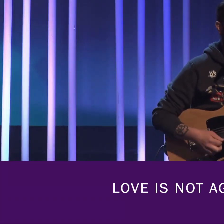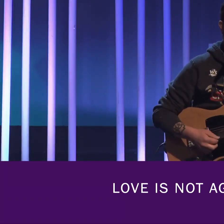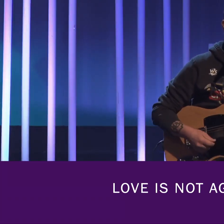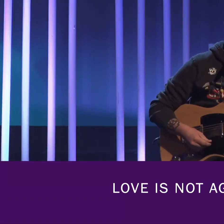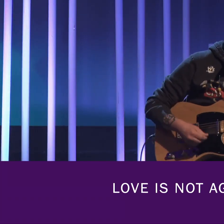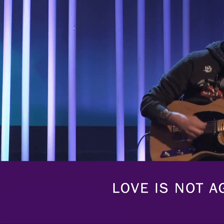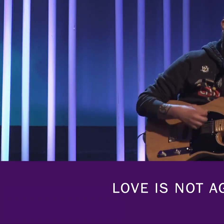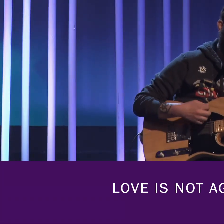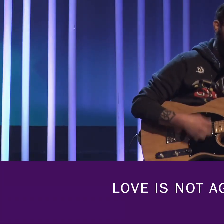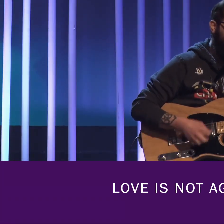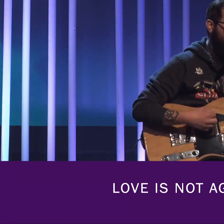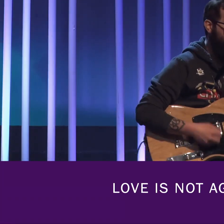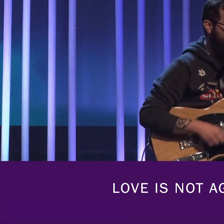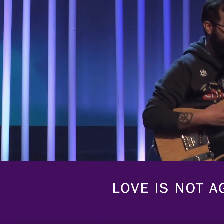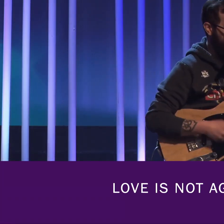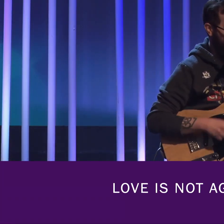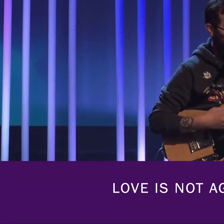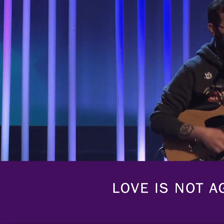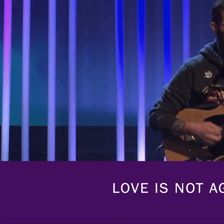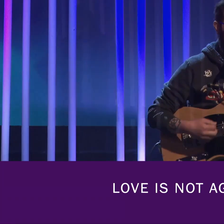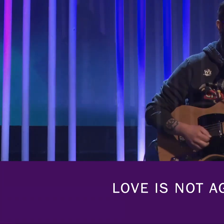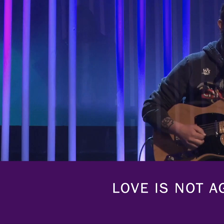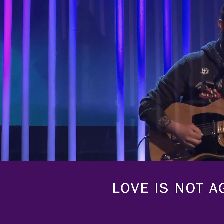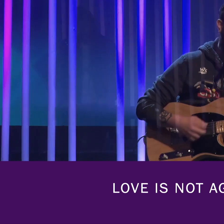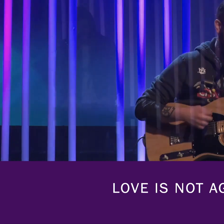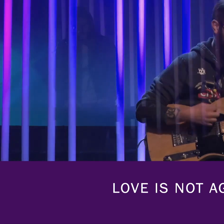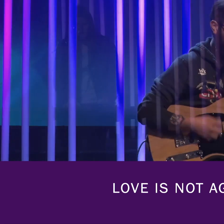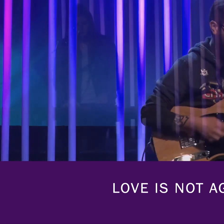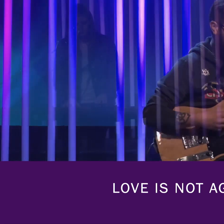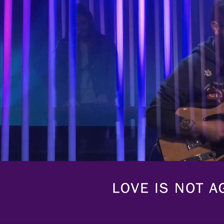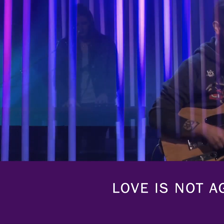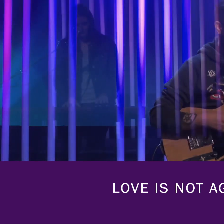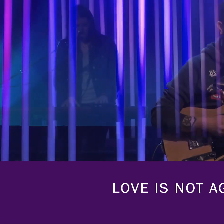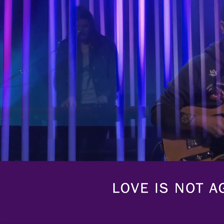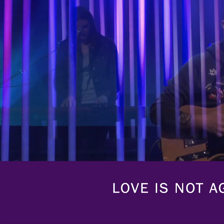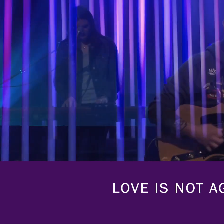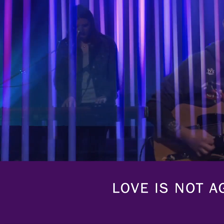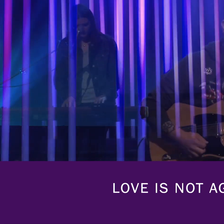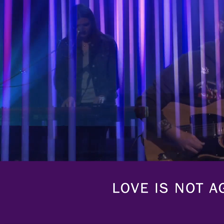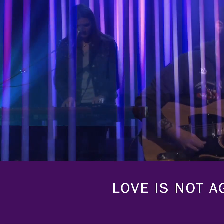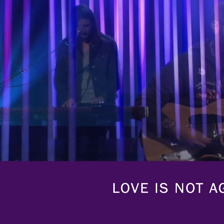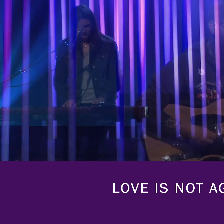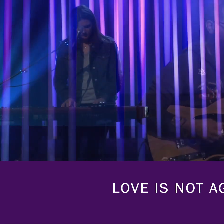Because love is not against the law, no.